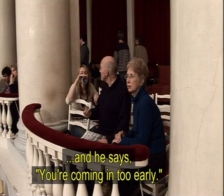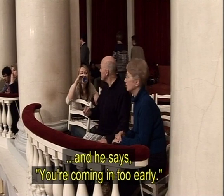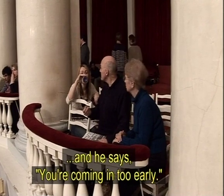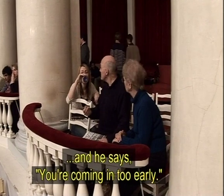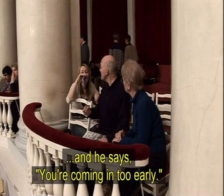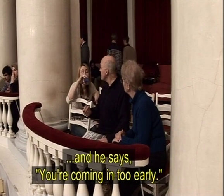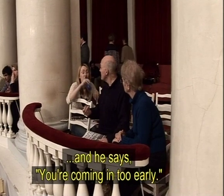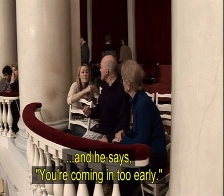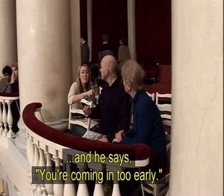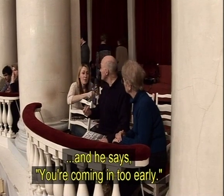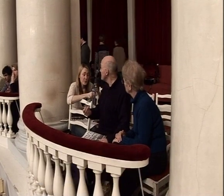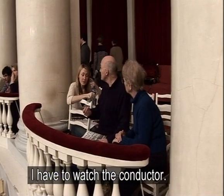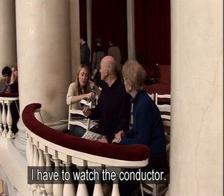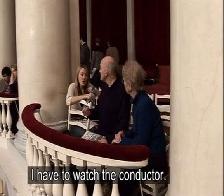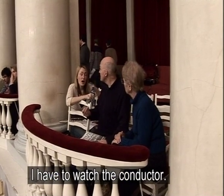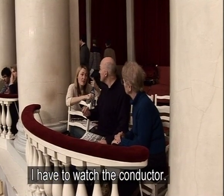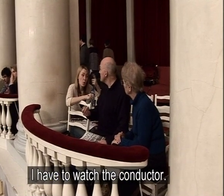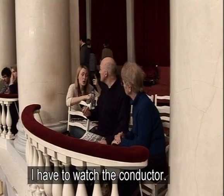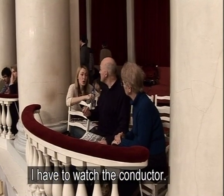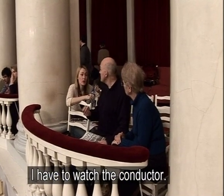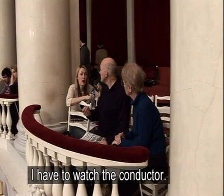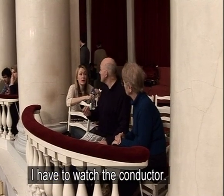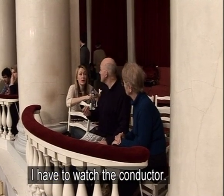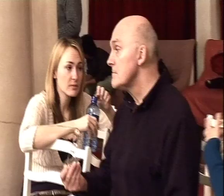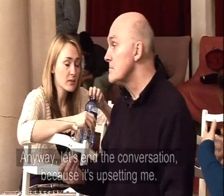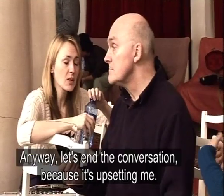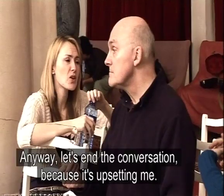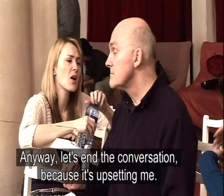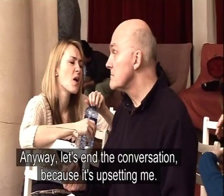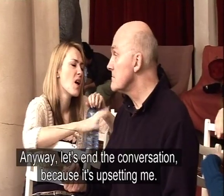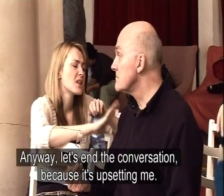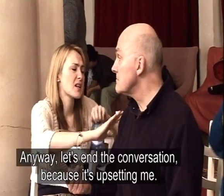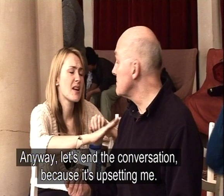he says you're coming in too early. I have to watch conducting.